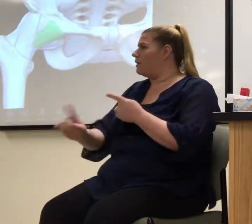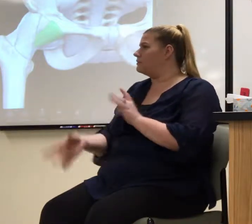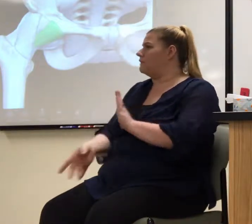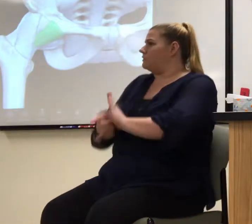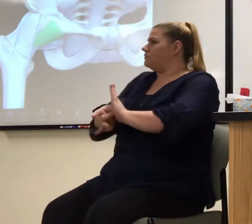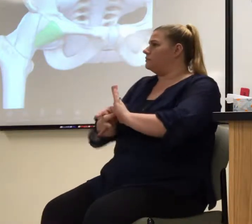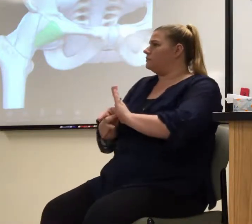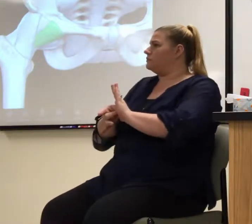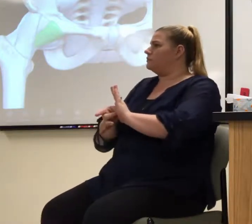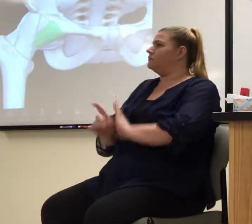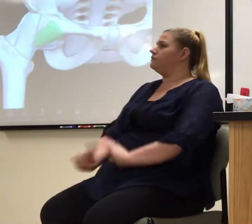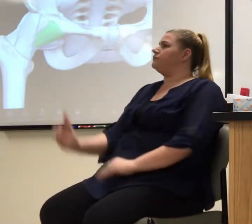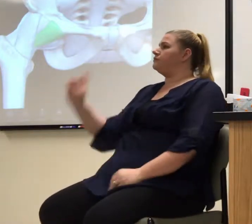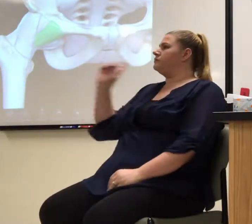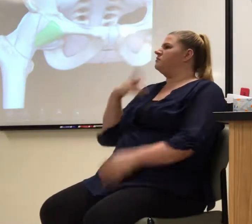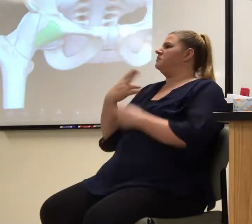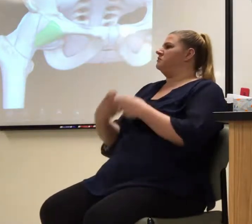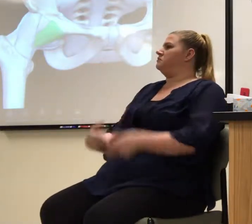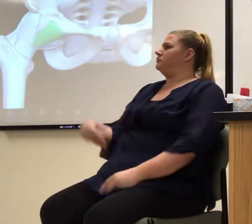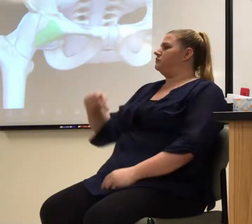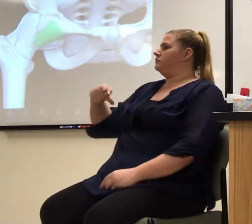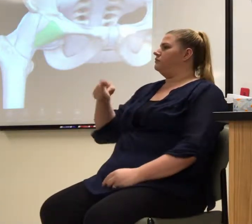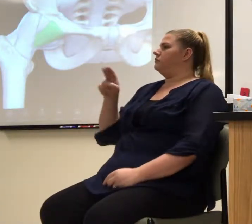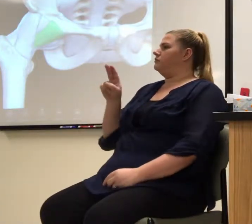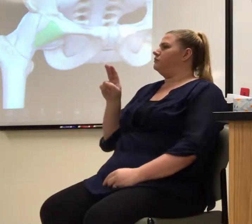So this one's pubofemoral.